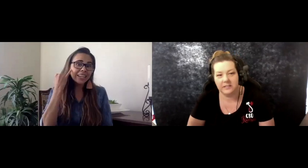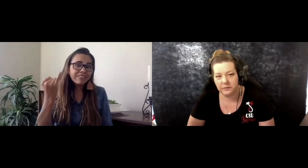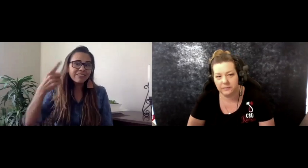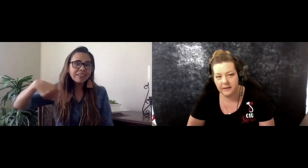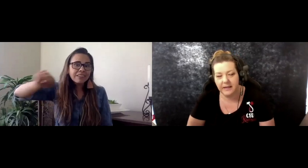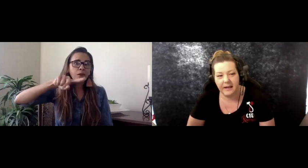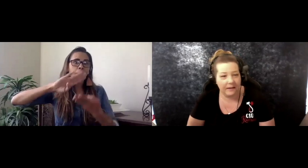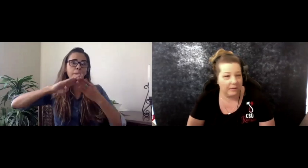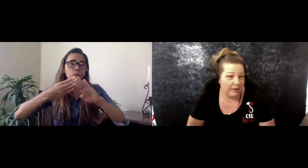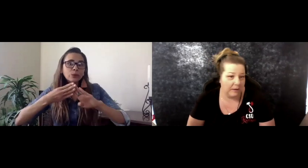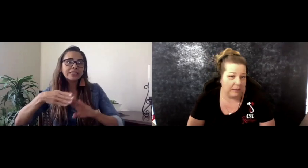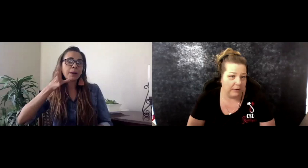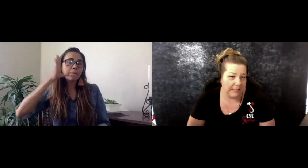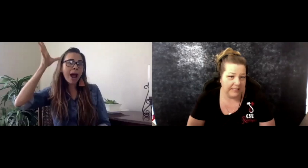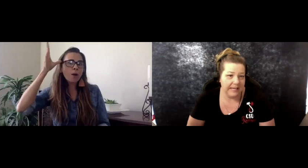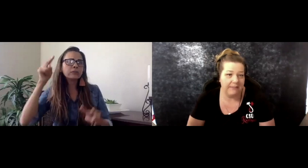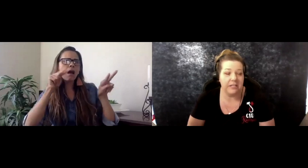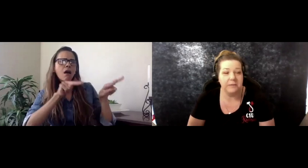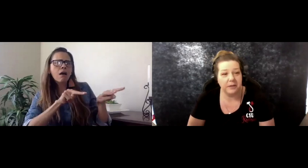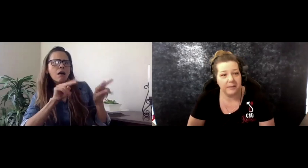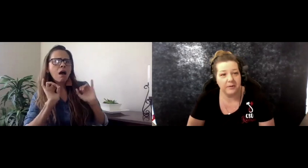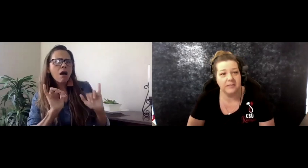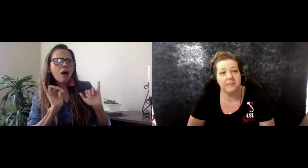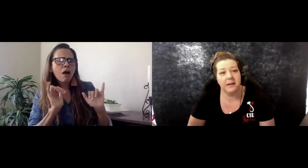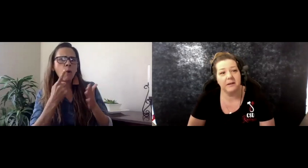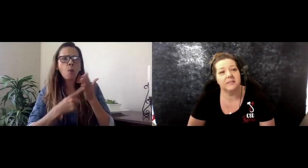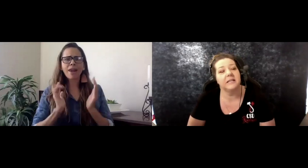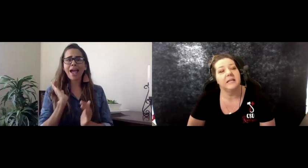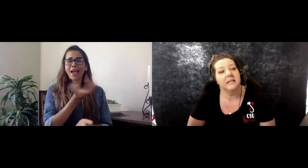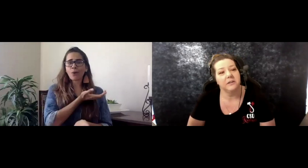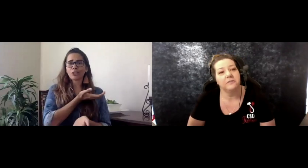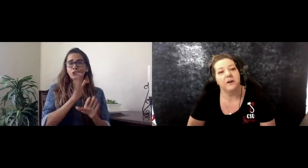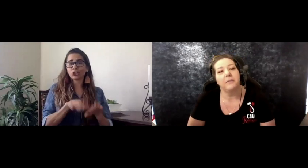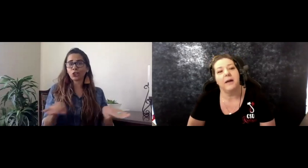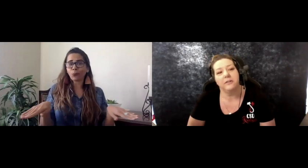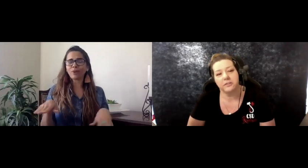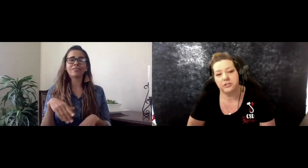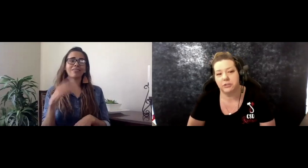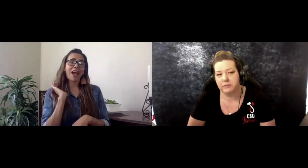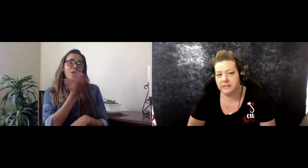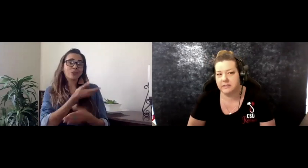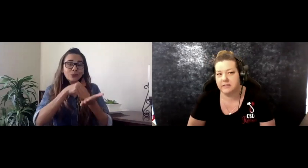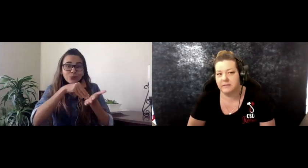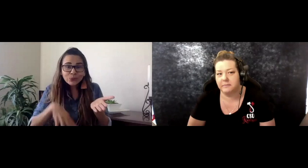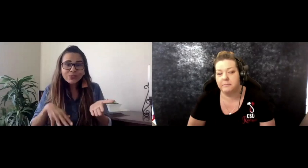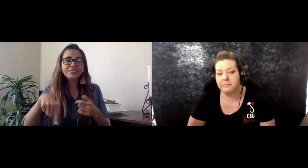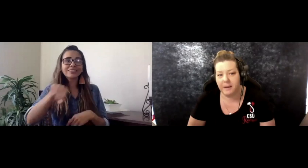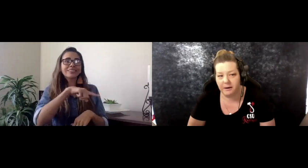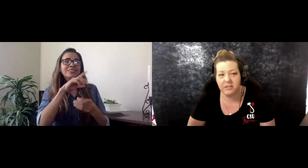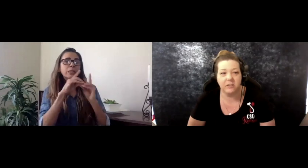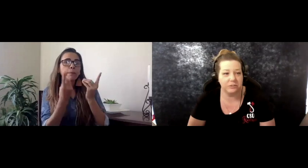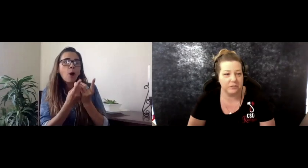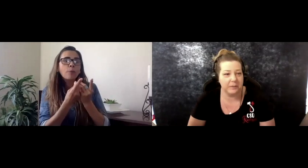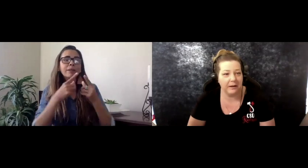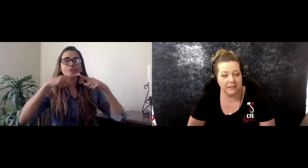high school. I thought it would be a great idea to have the community members and parents hear from other children's parents,